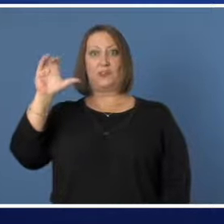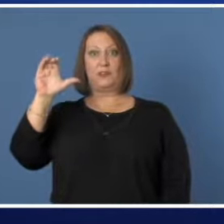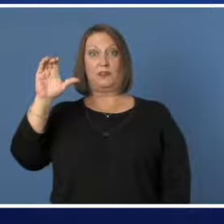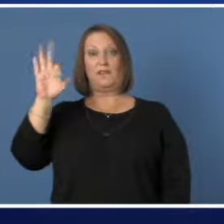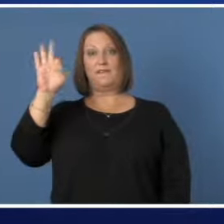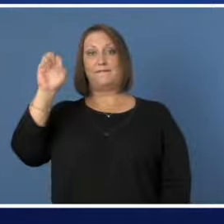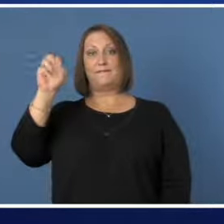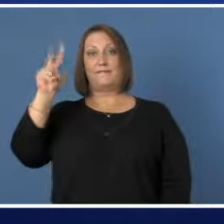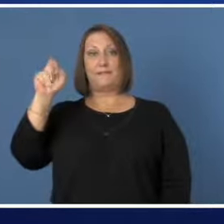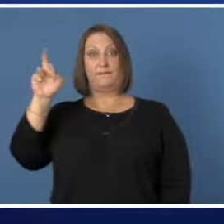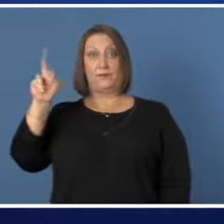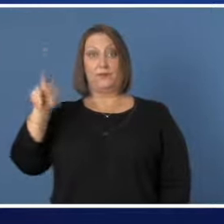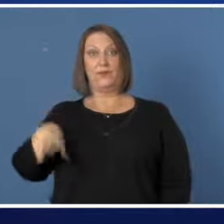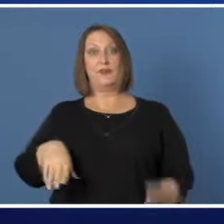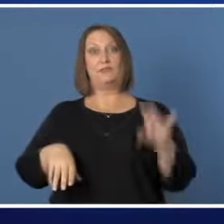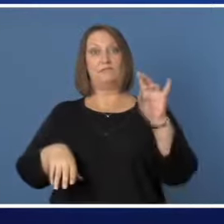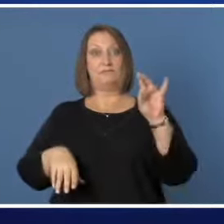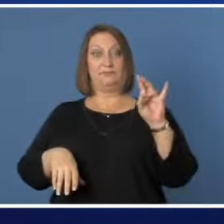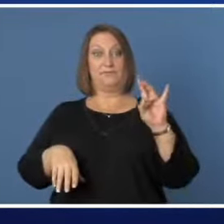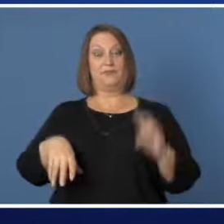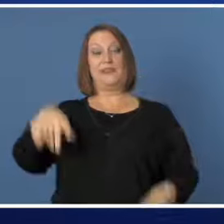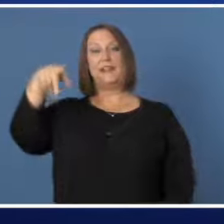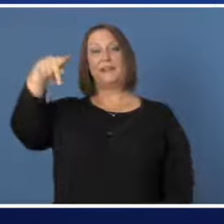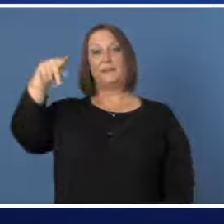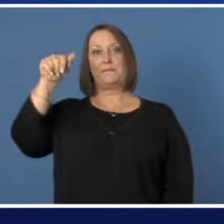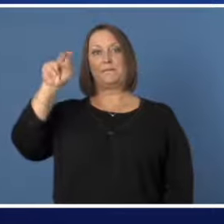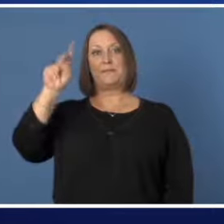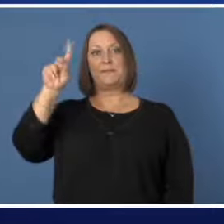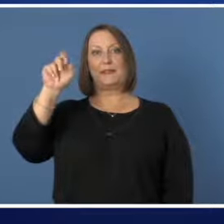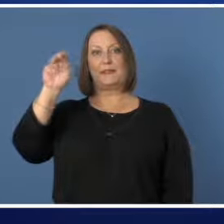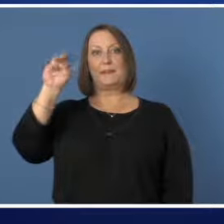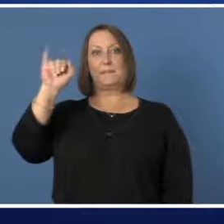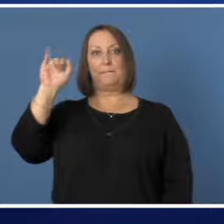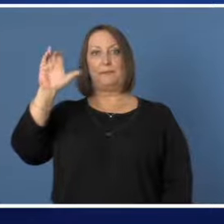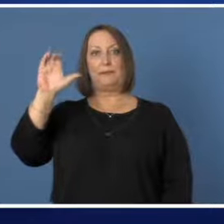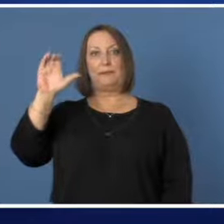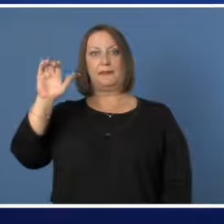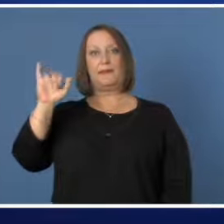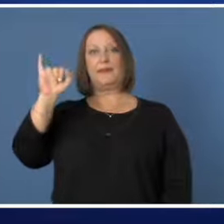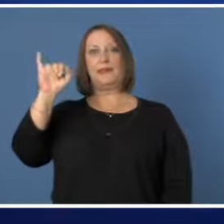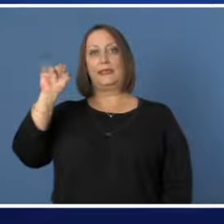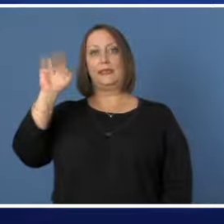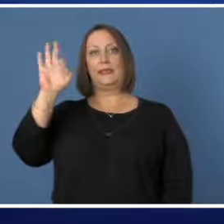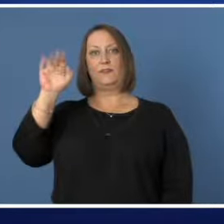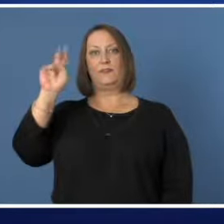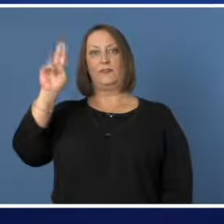and pandemic influenza.